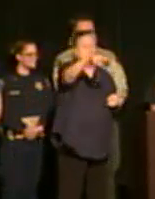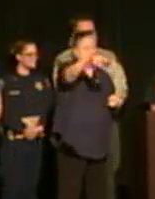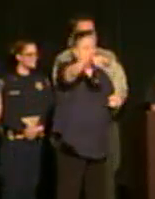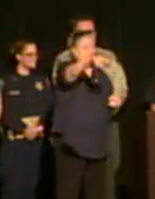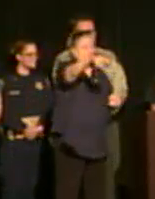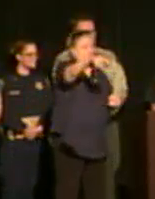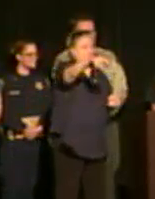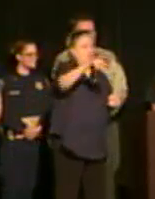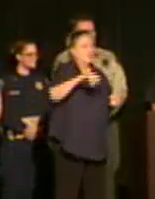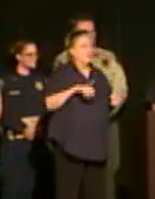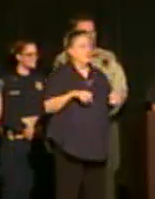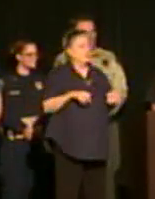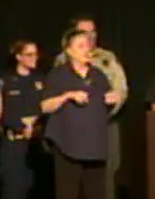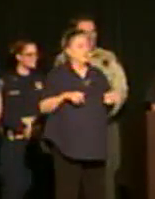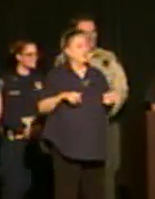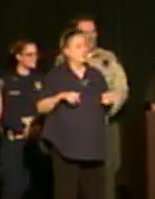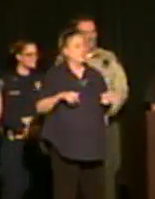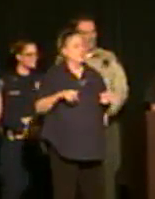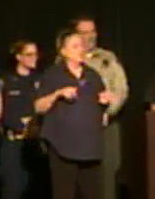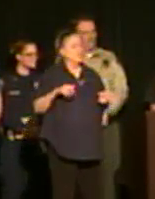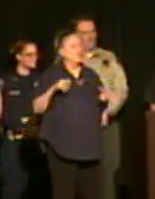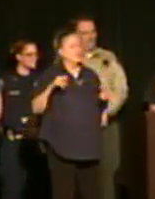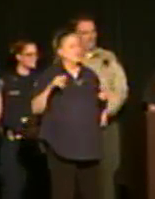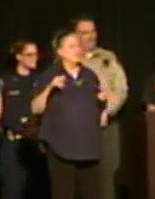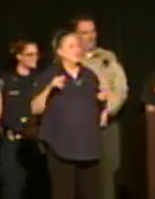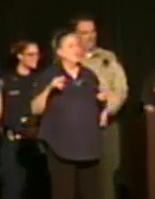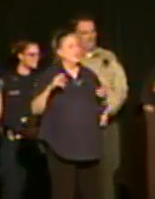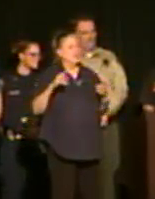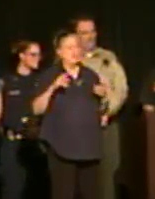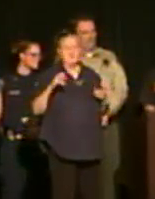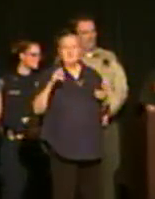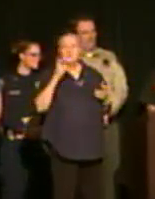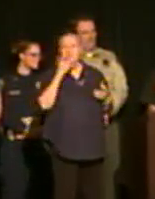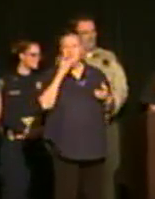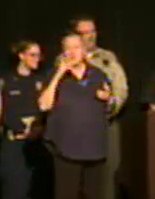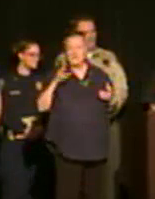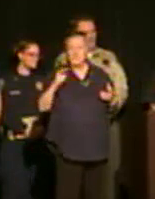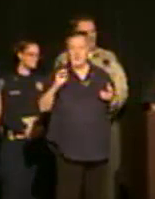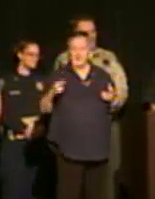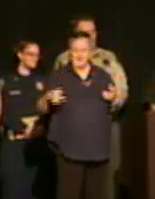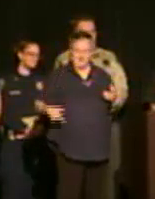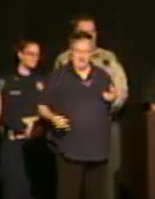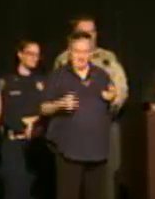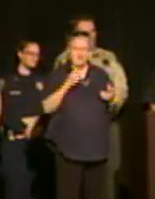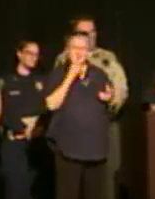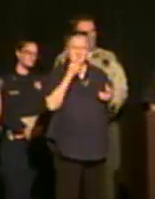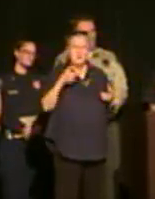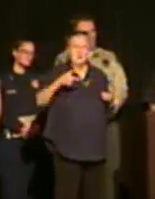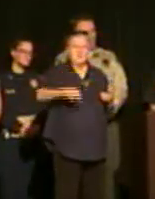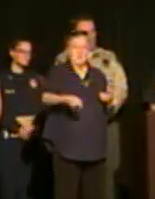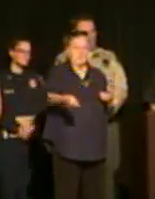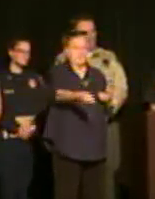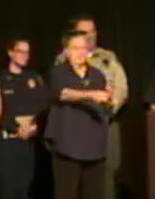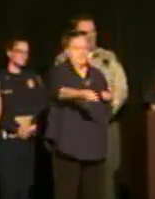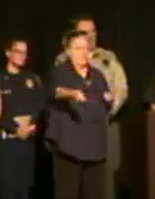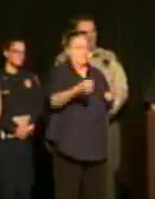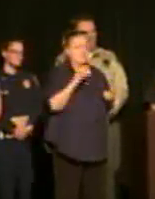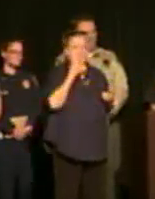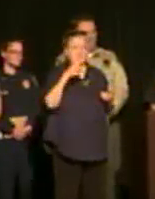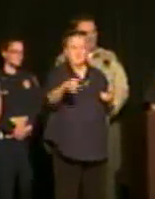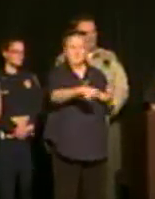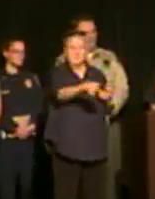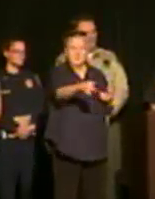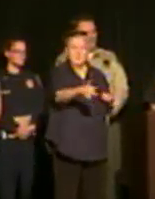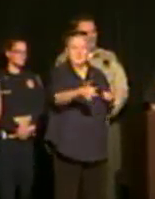and I turned on my mag light after I crossed the bridge on the other side by the golf course,